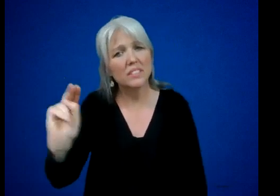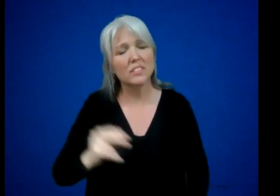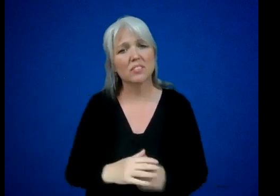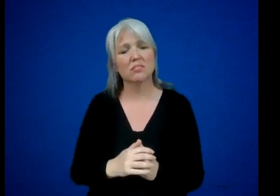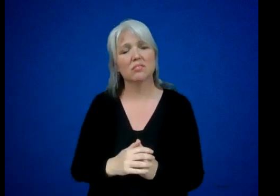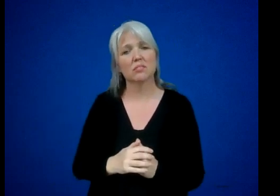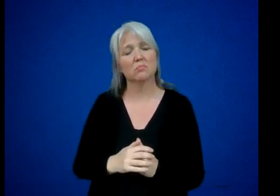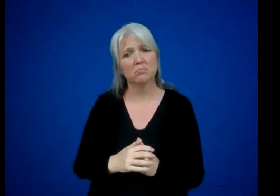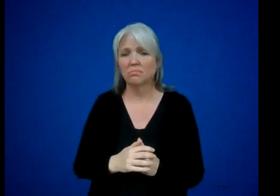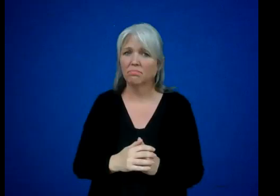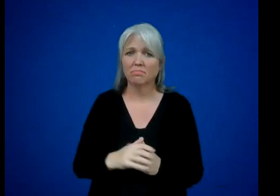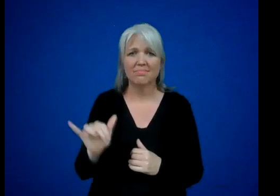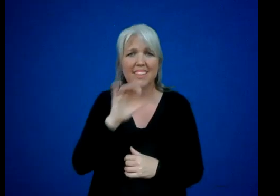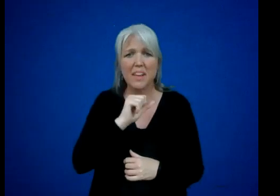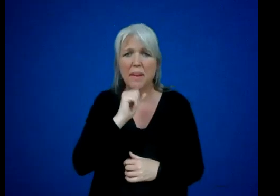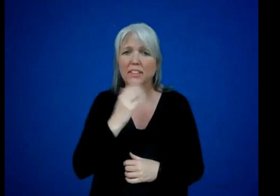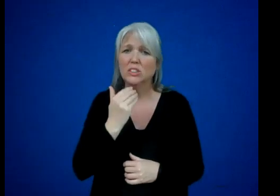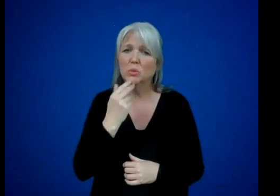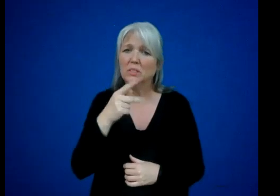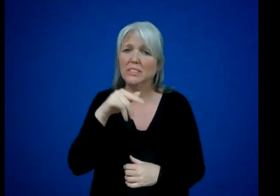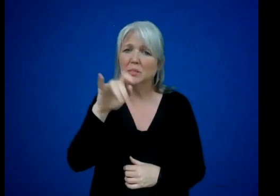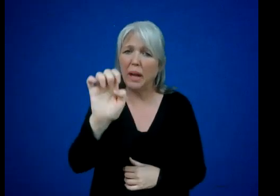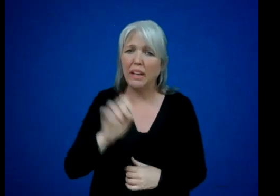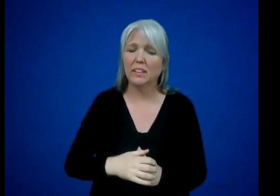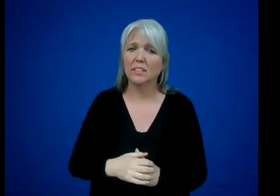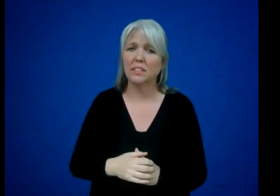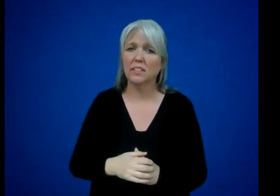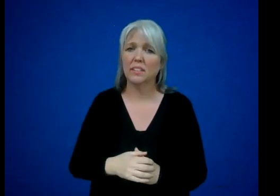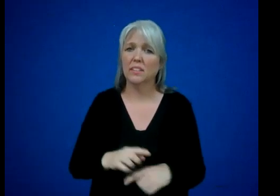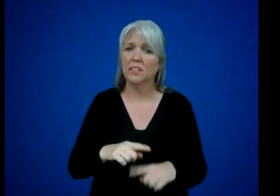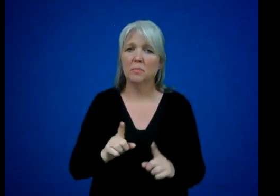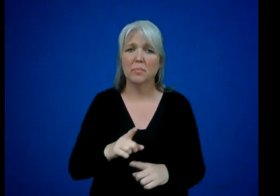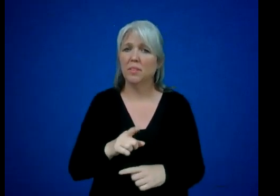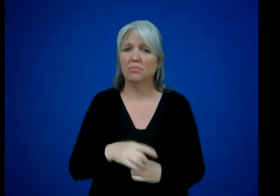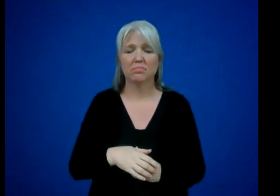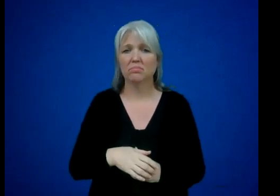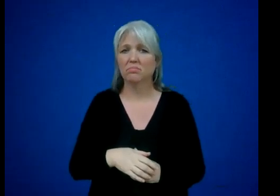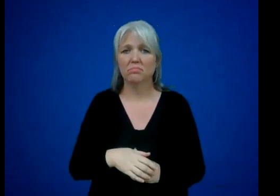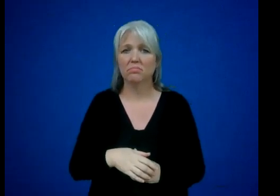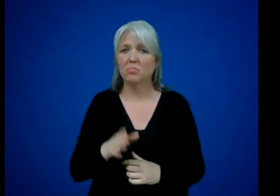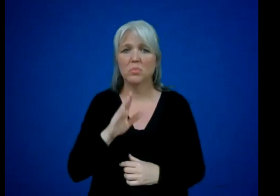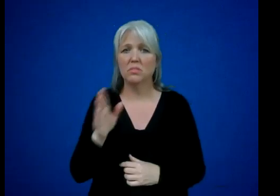the same age as Sweetie Pie, but he would never get to have his 6th birthday party.